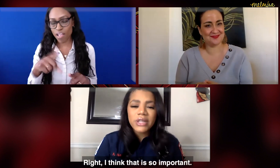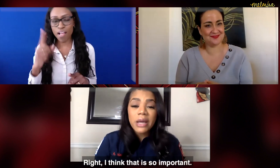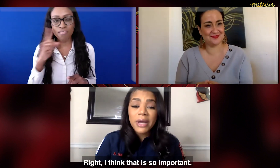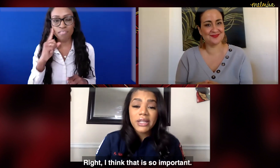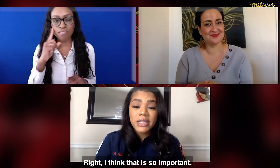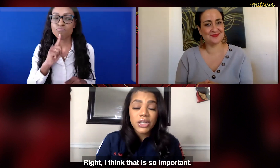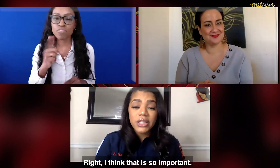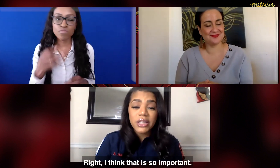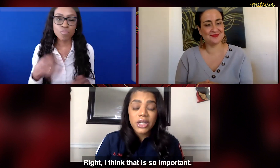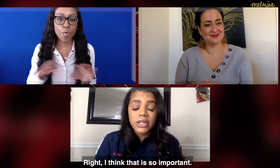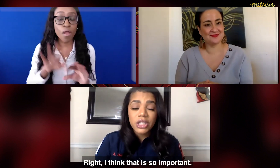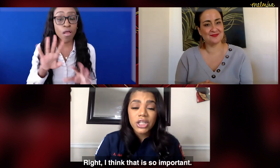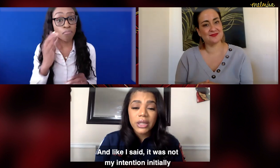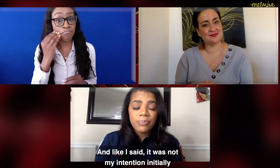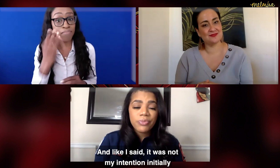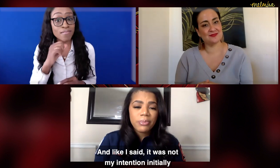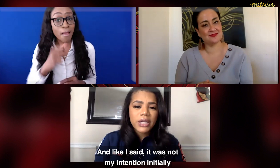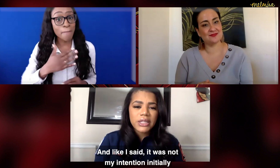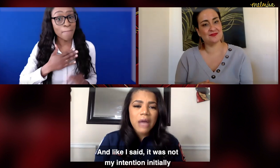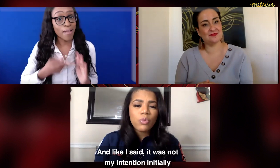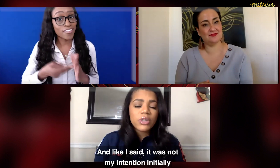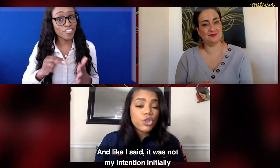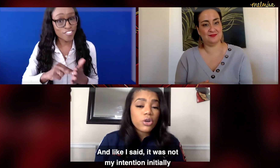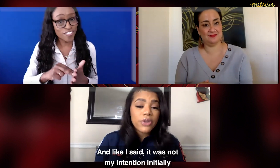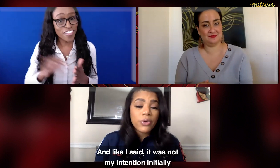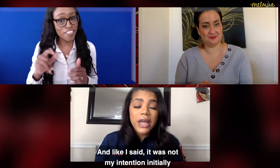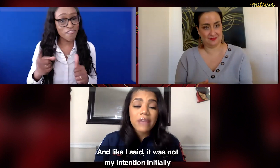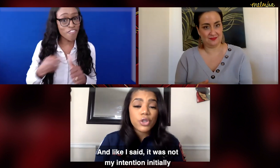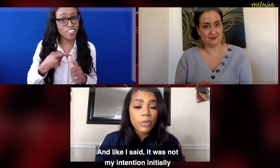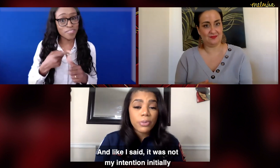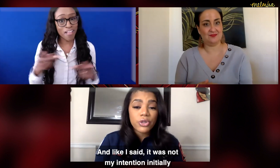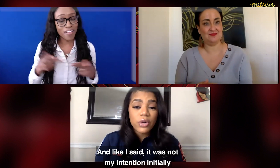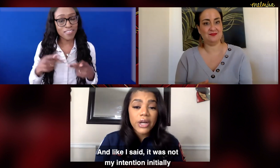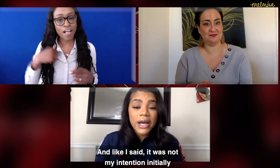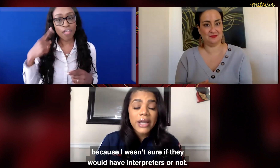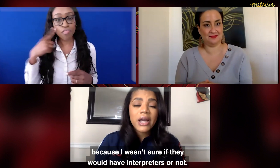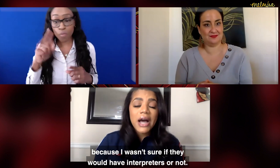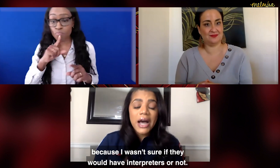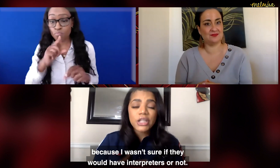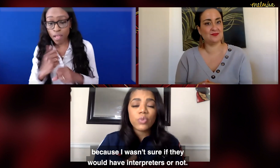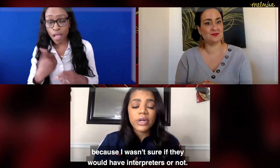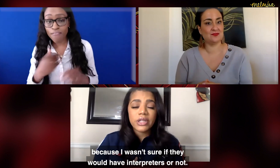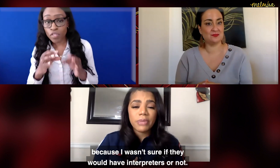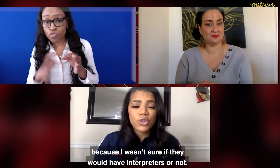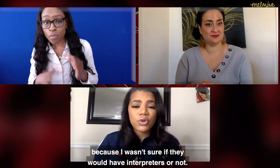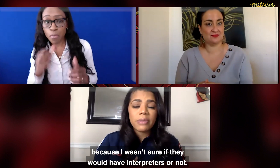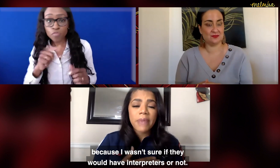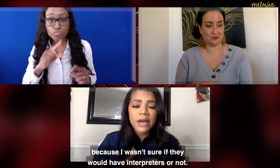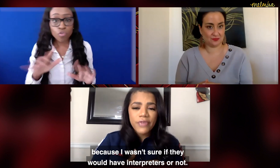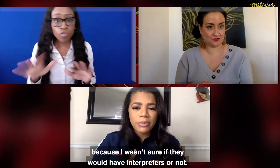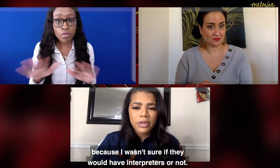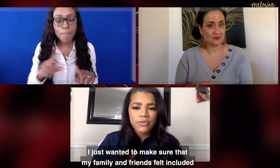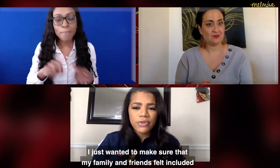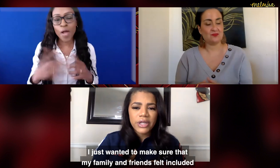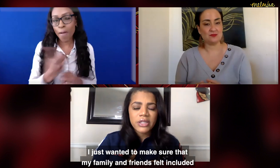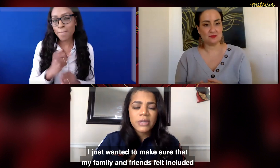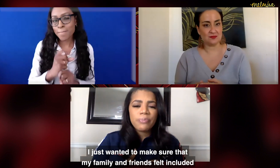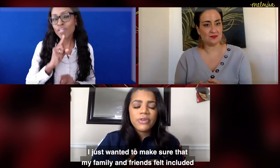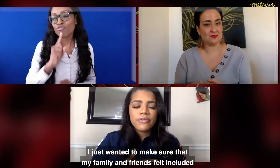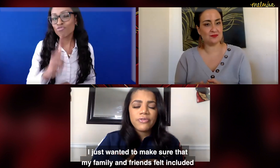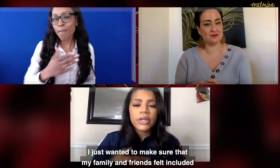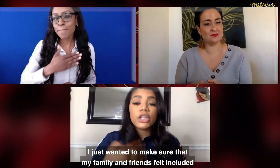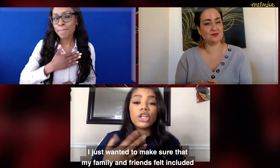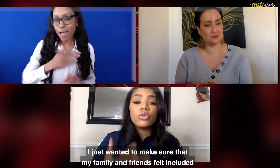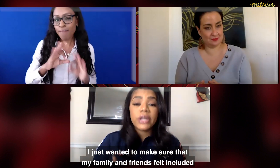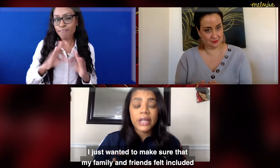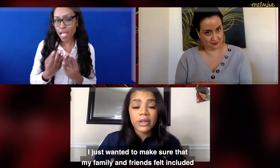it was not my intention initially because I wasn't sure if they would have interpreters or not. I just wanted to make sure that my family and friends